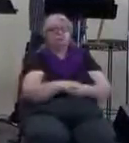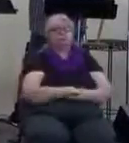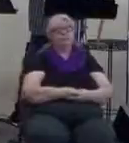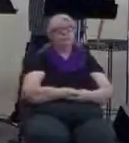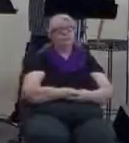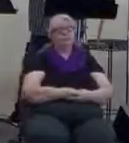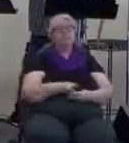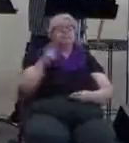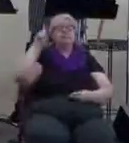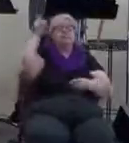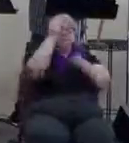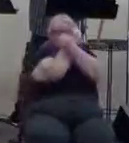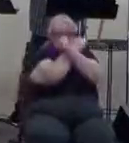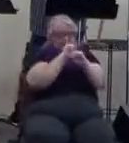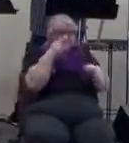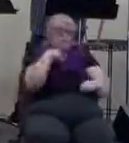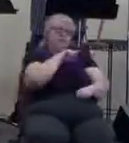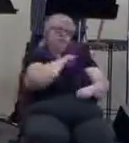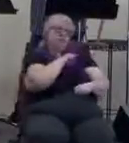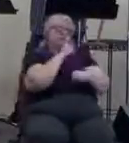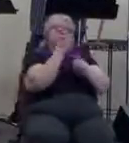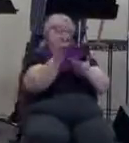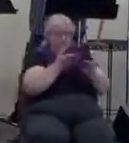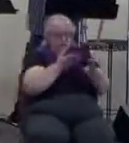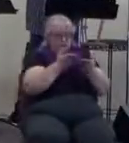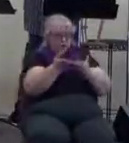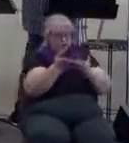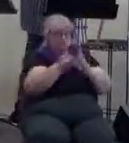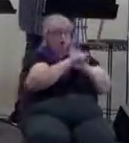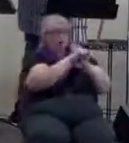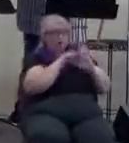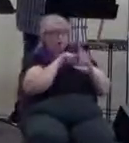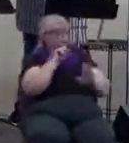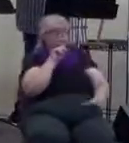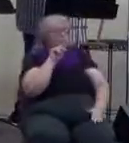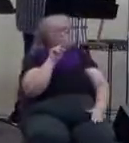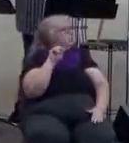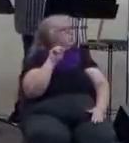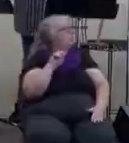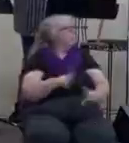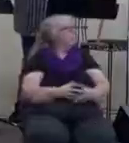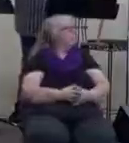He saves us to serve. Verse 20.